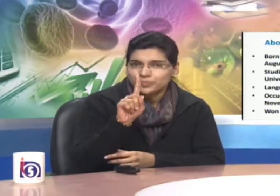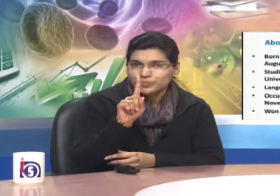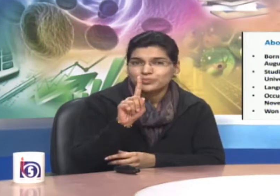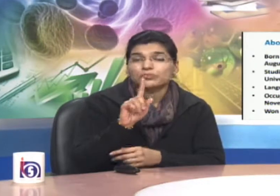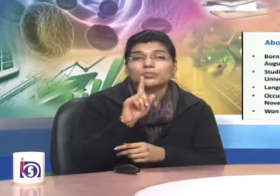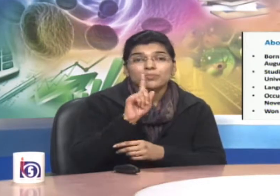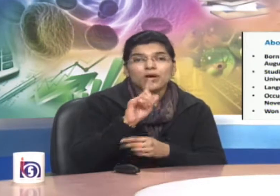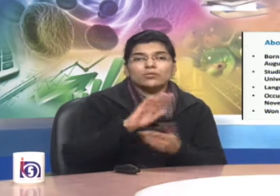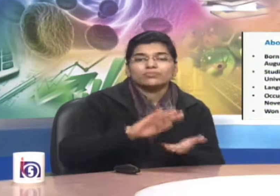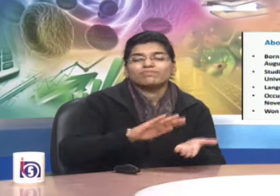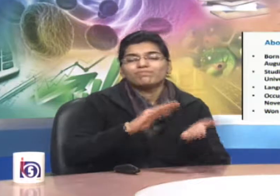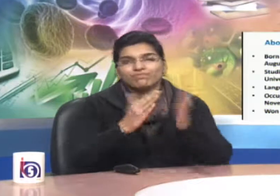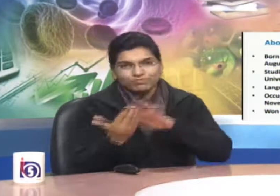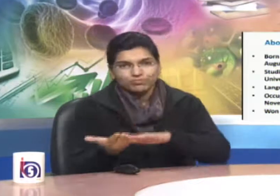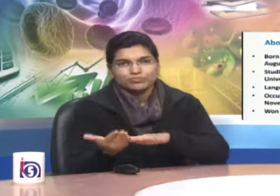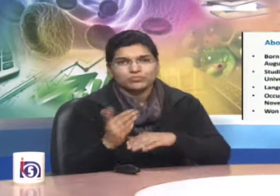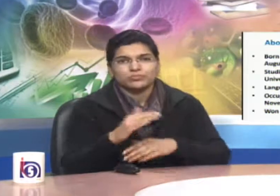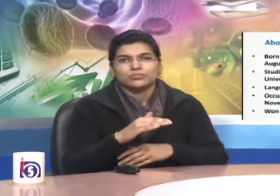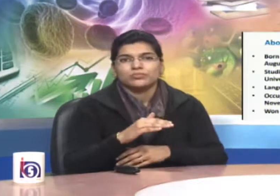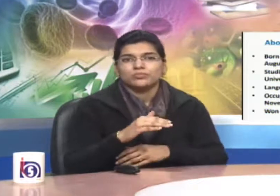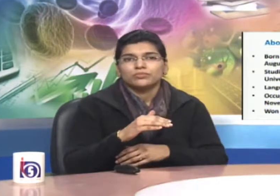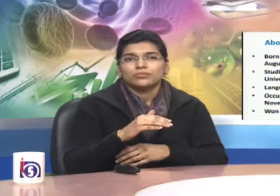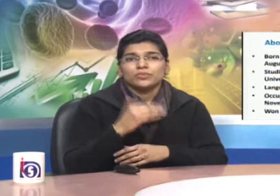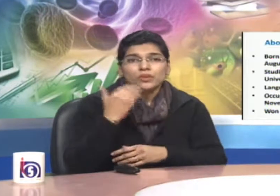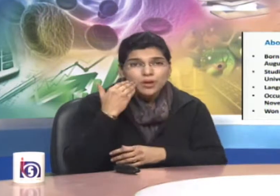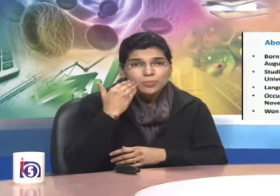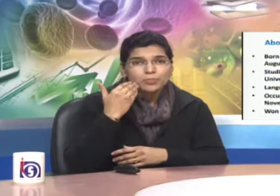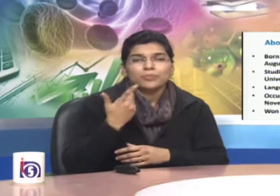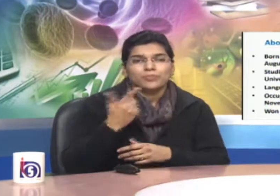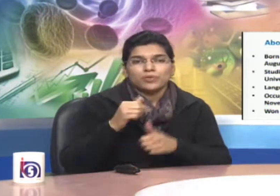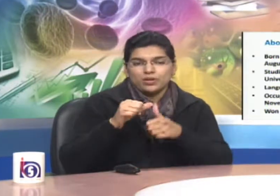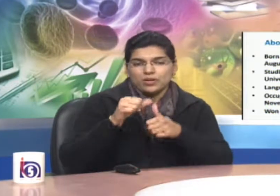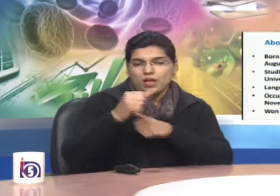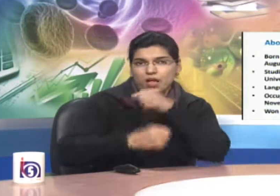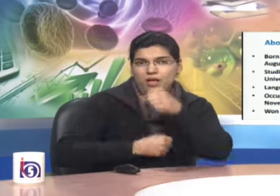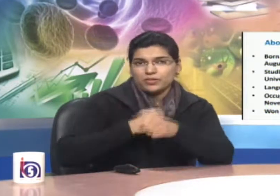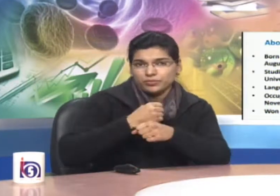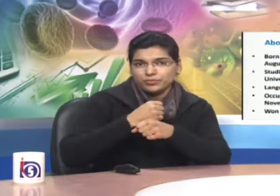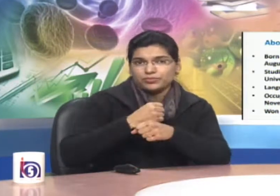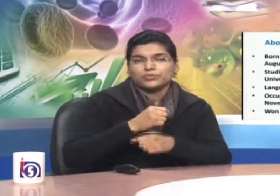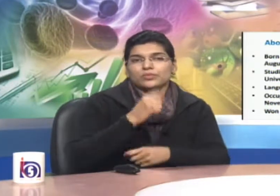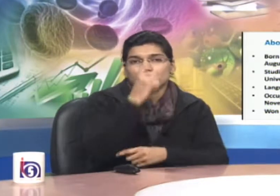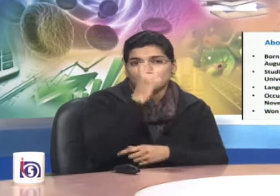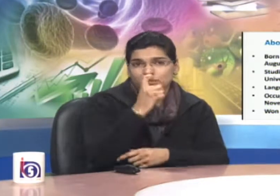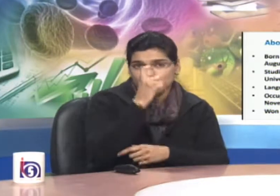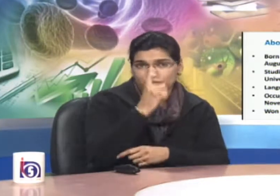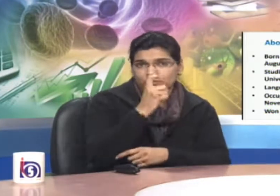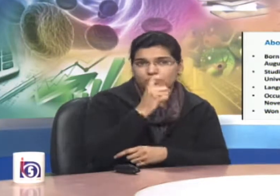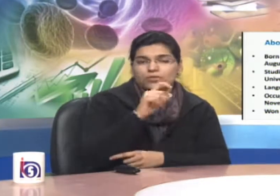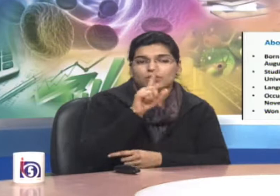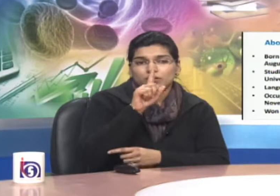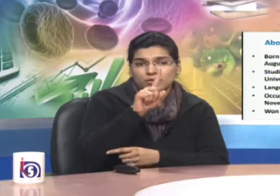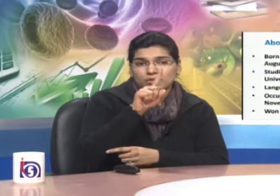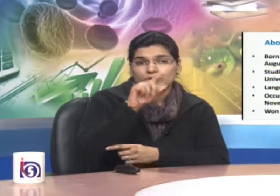1861 and died on August 7th,